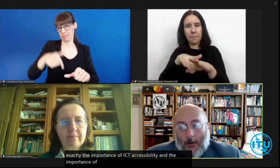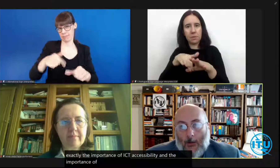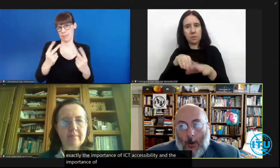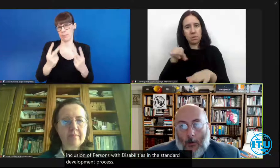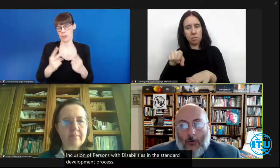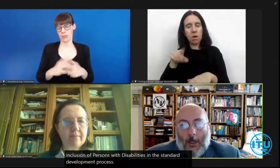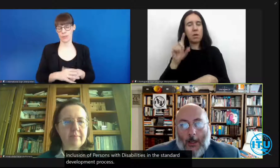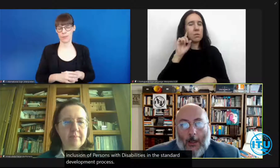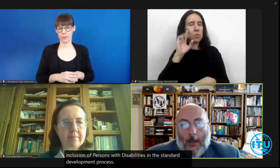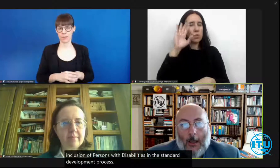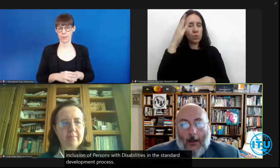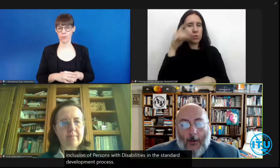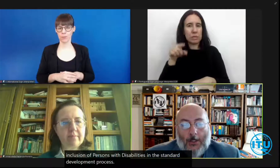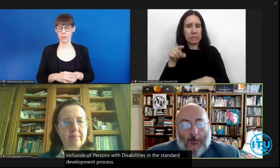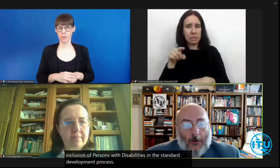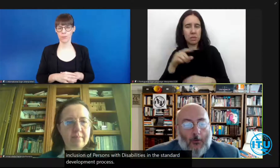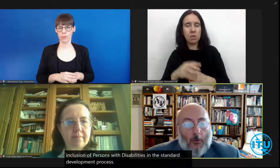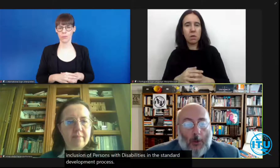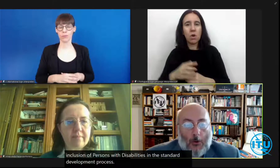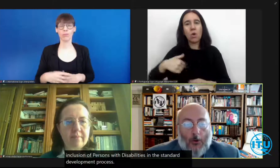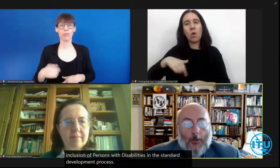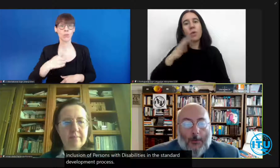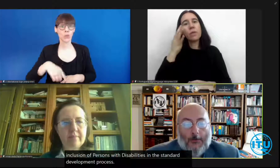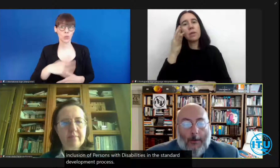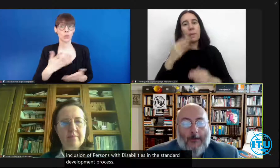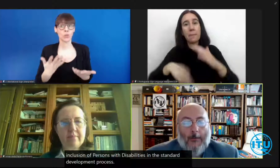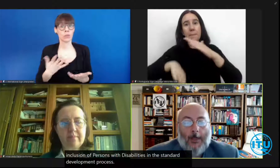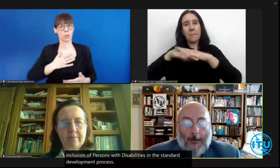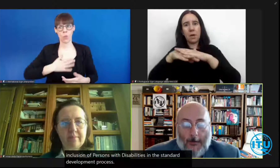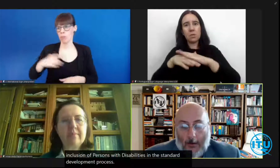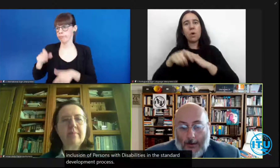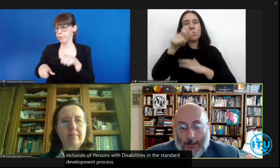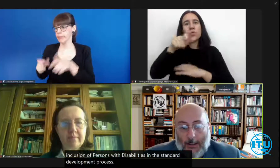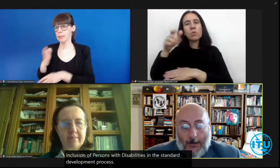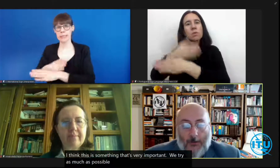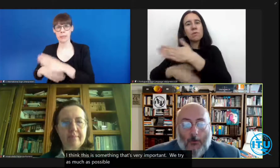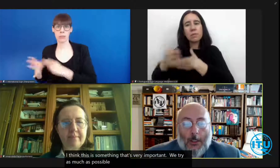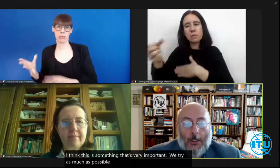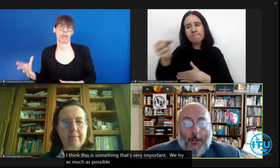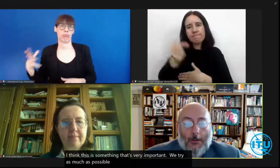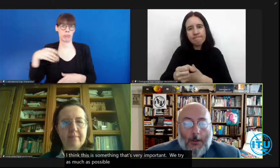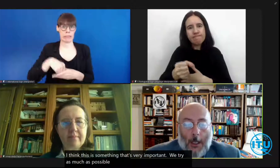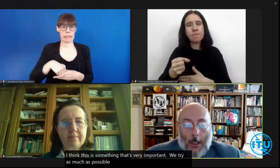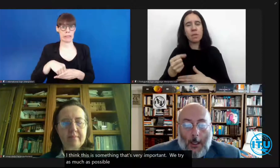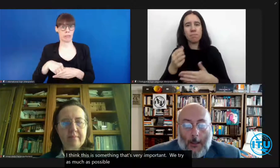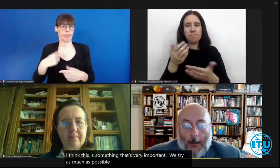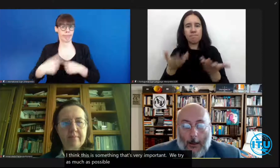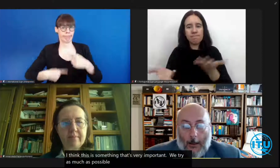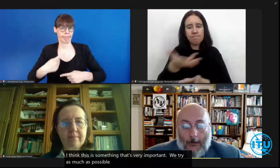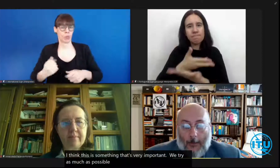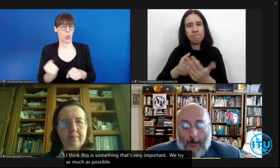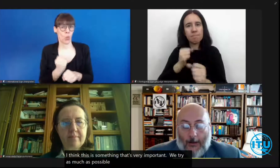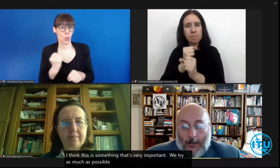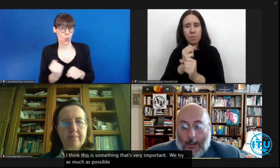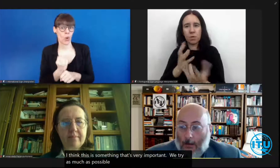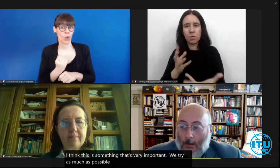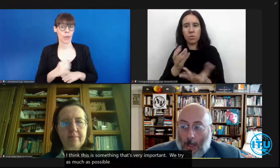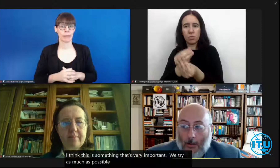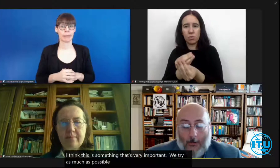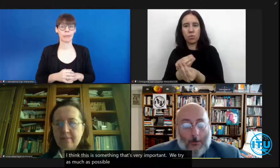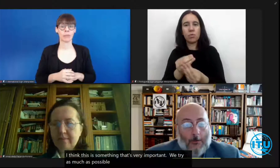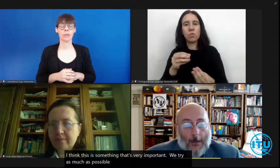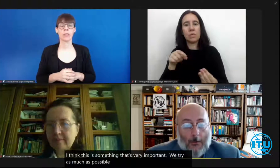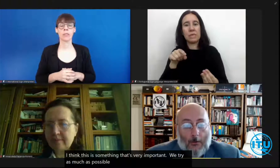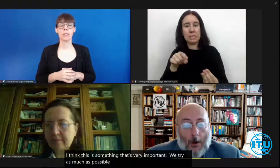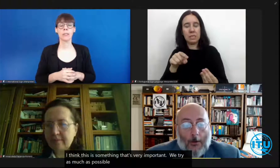important. We try as much as possible to include persons with disabilities in our standardization work in IQ. And it's a message that I